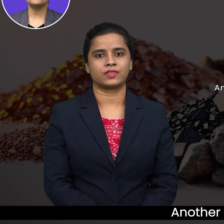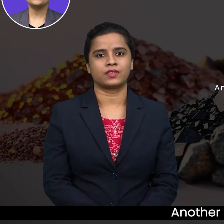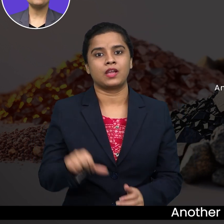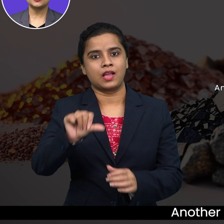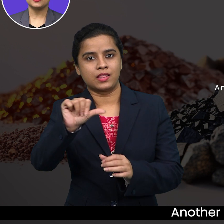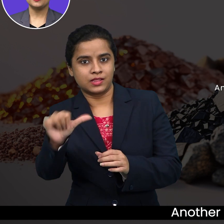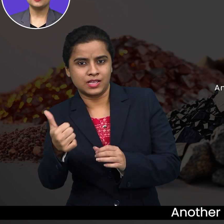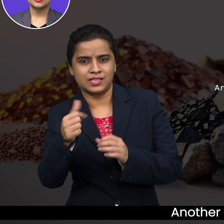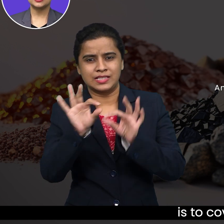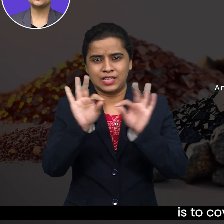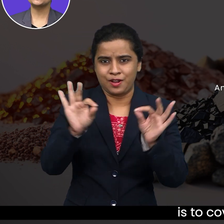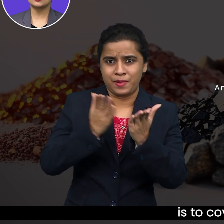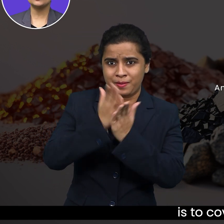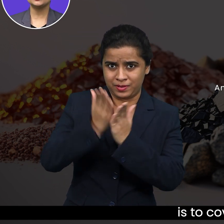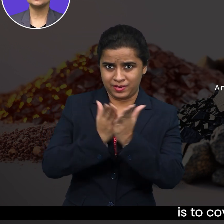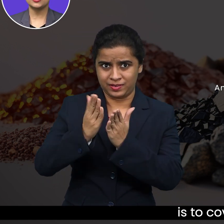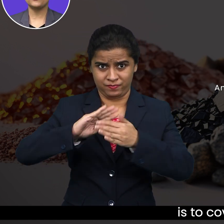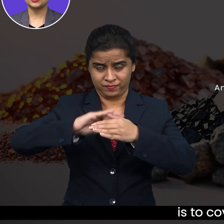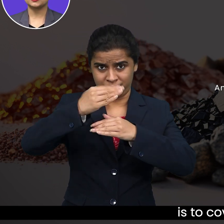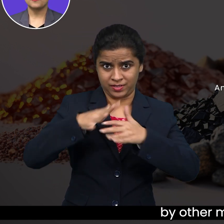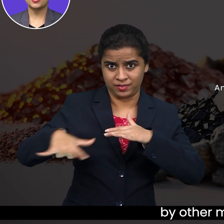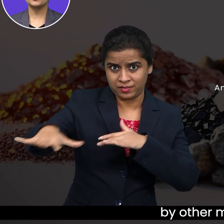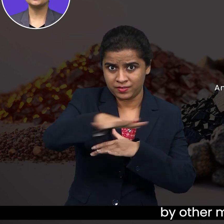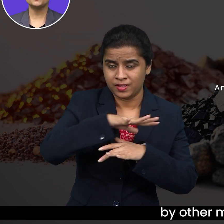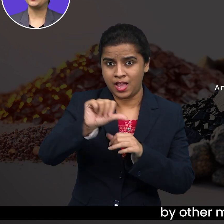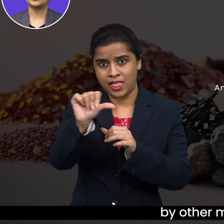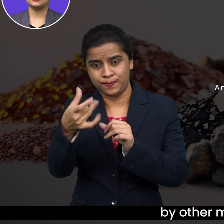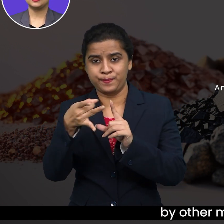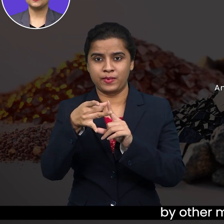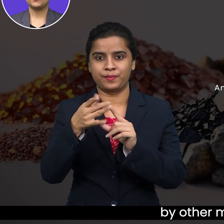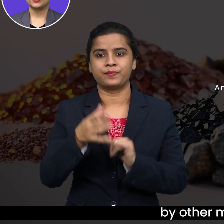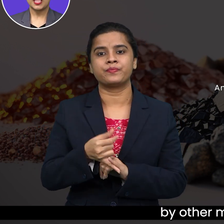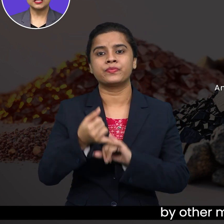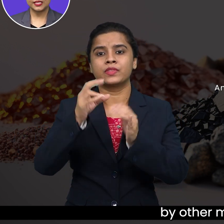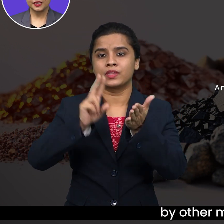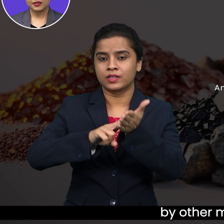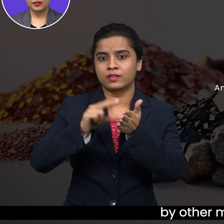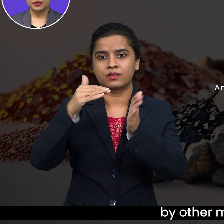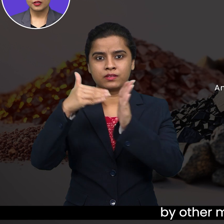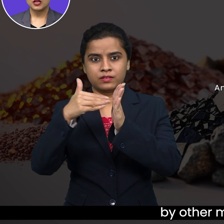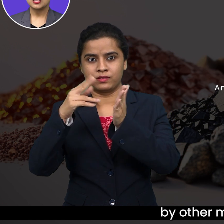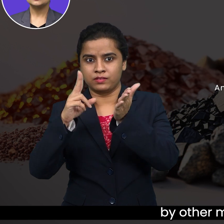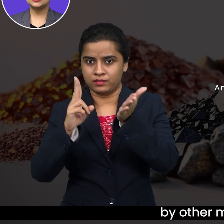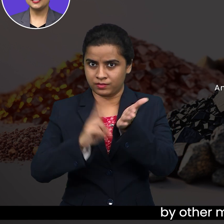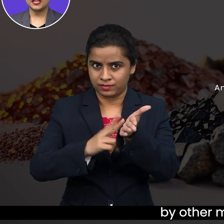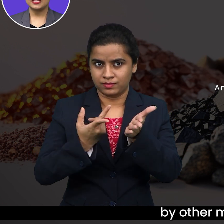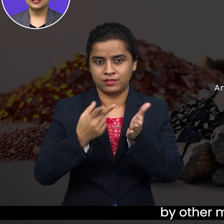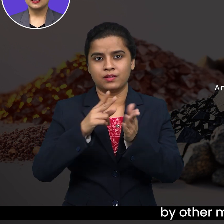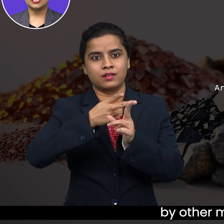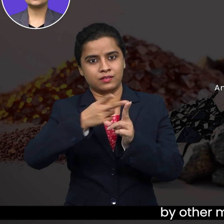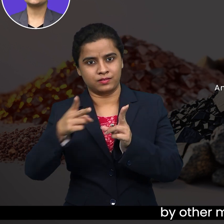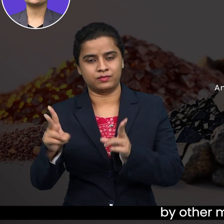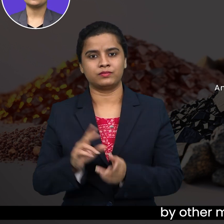Another simple method is to cover the surface by other metals, Sn,